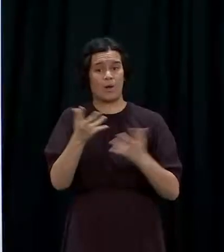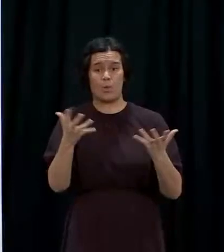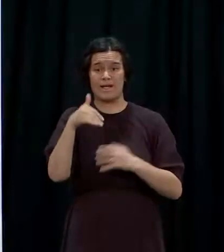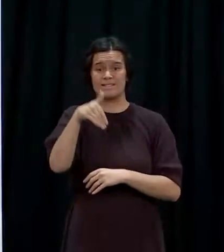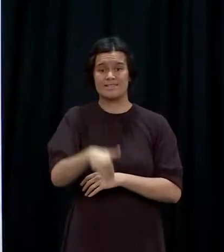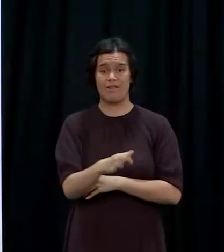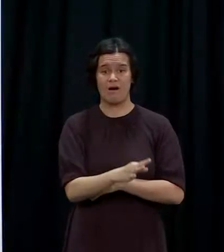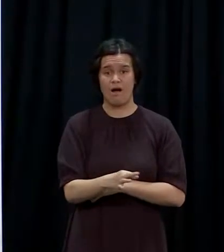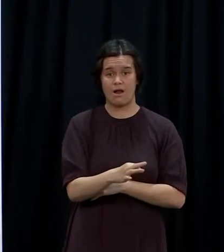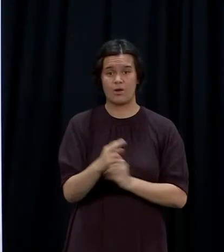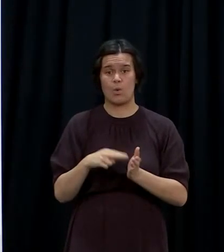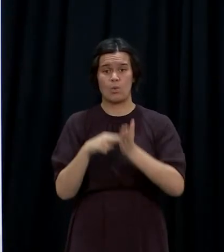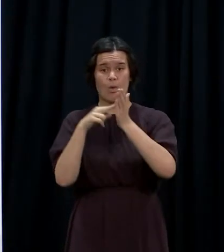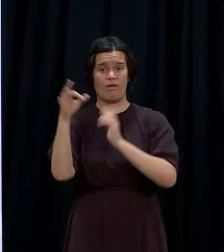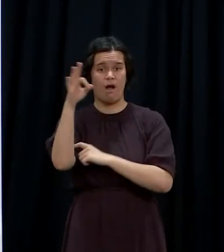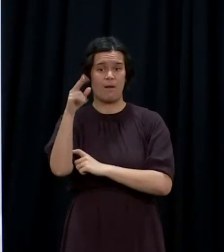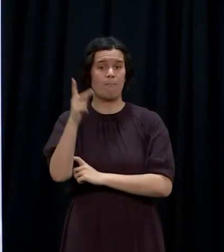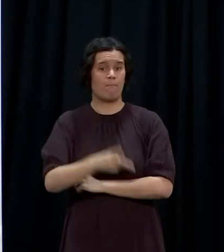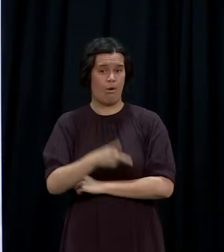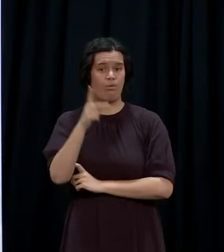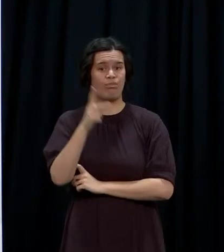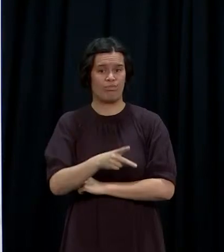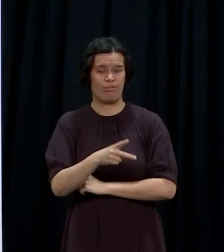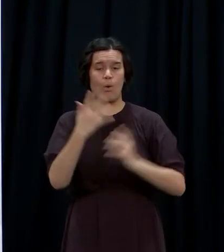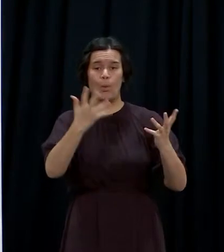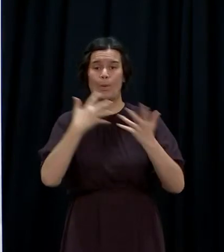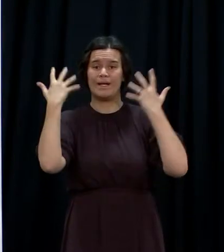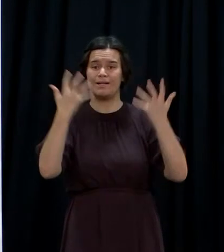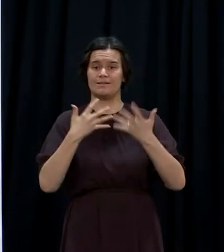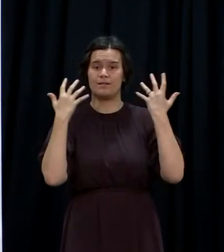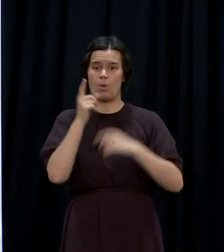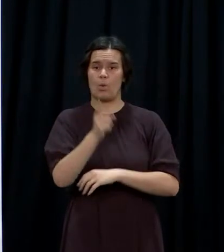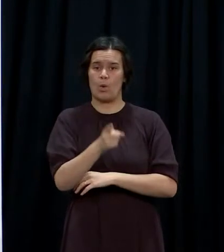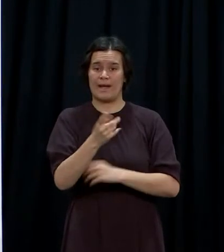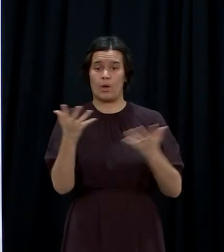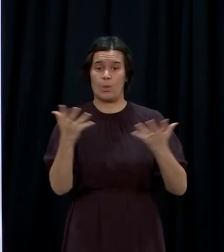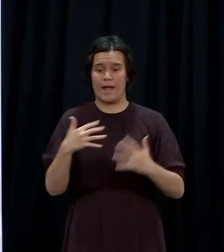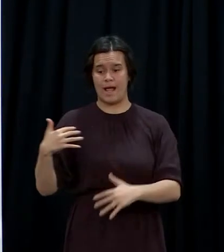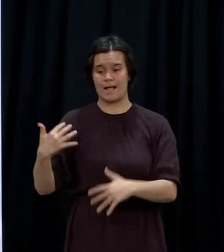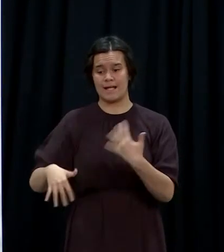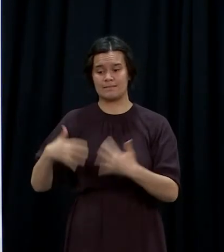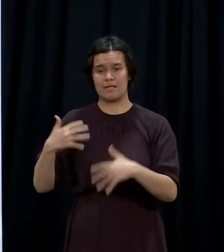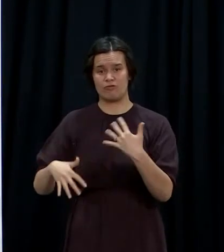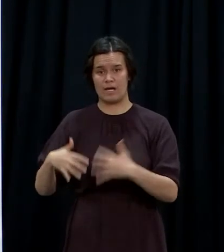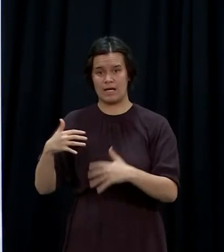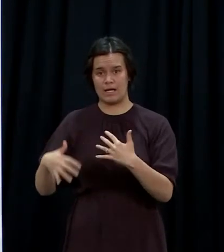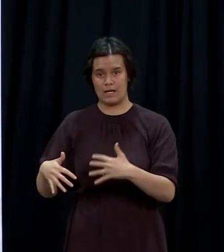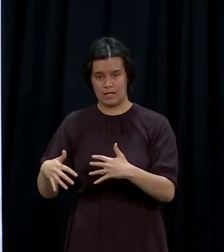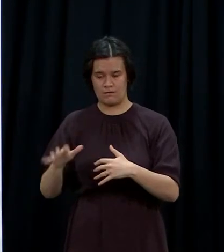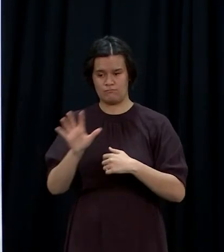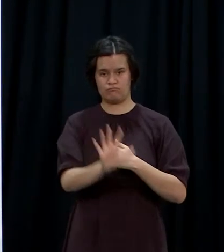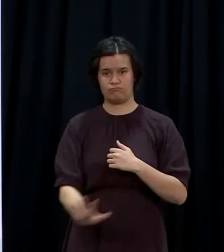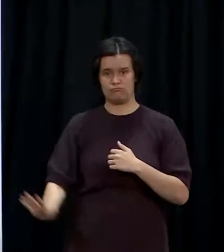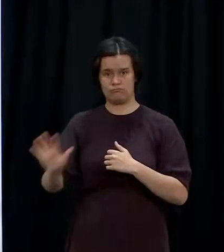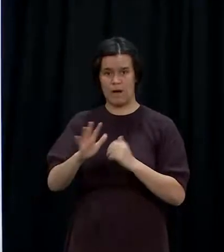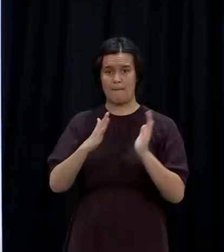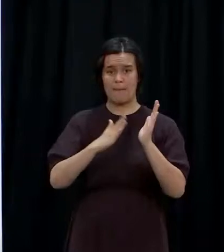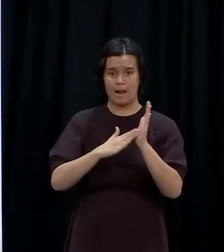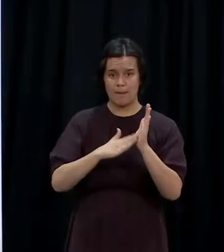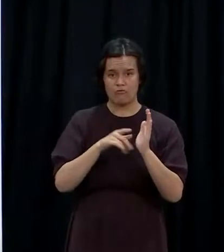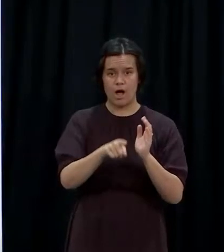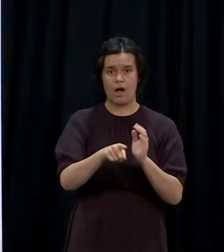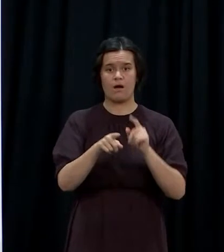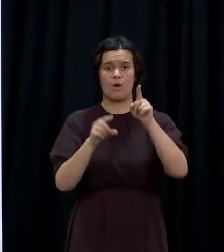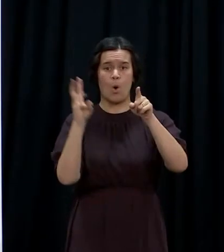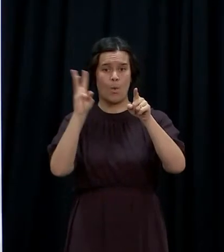South Island and the North Island. Strong wind warnings remain in place in the Canterbury High Country, the Canterbury Plains, Marlborough,